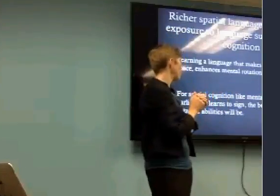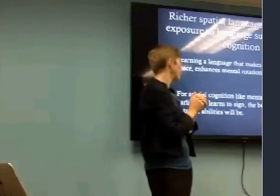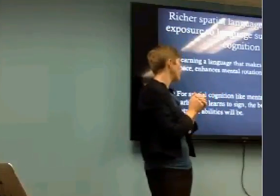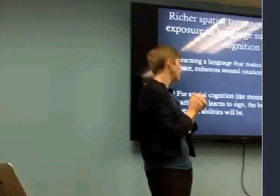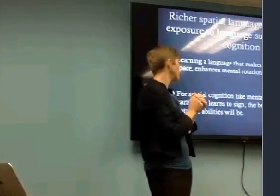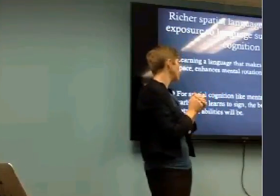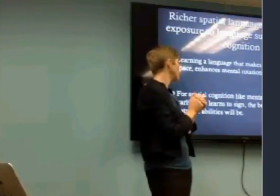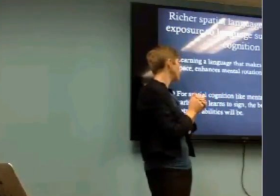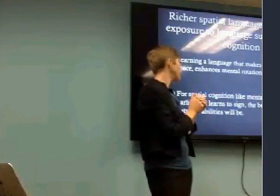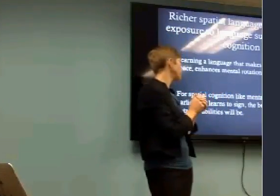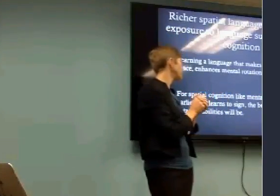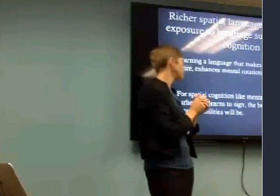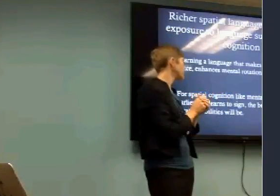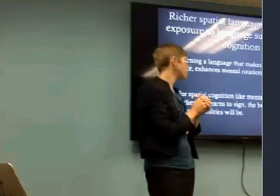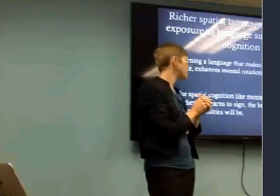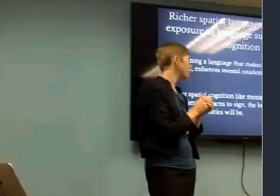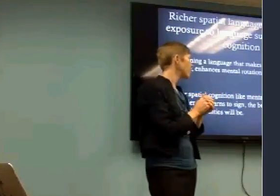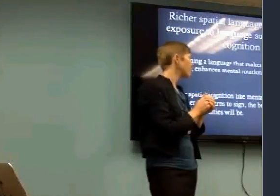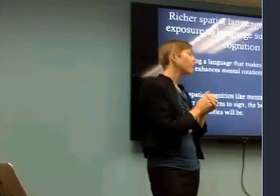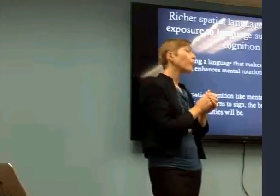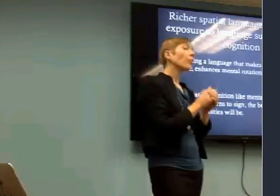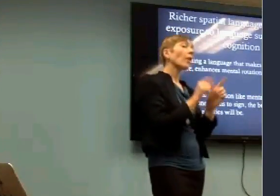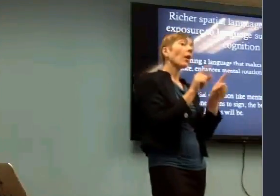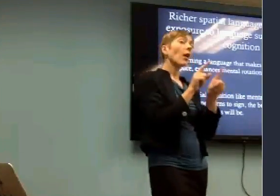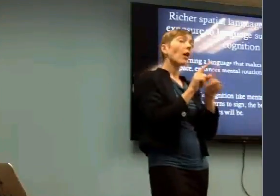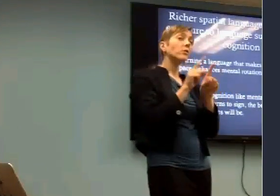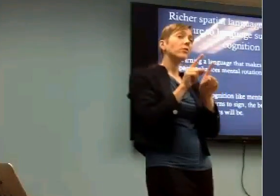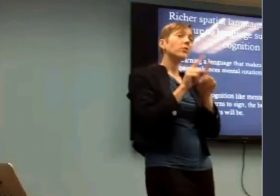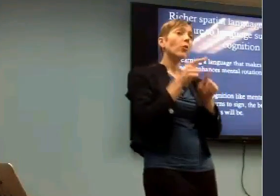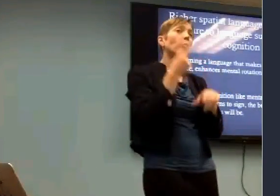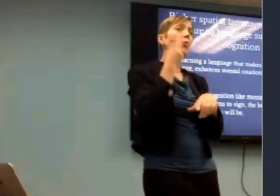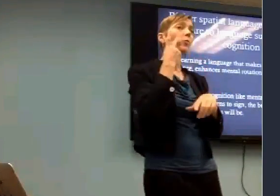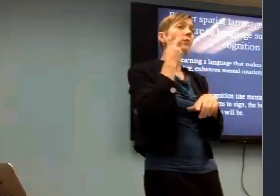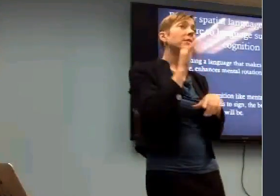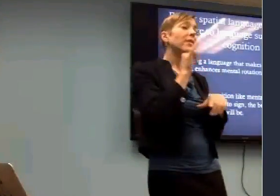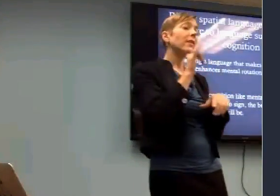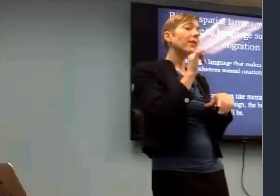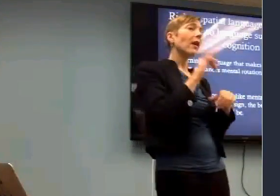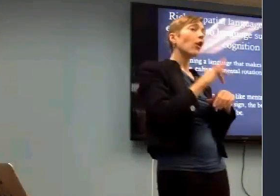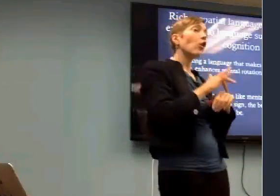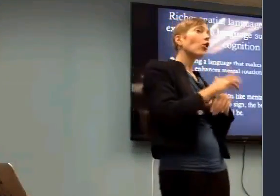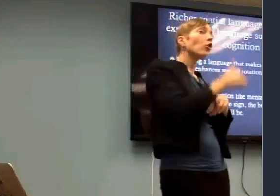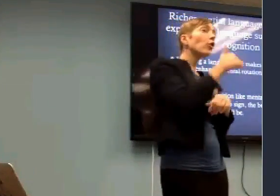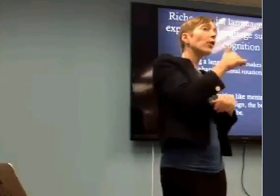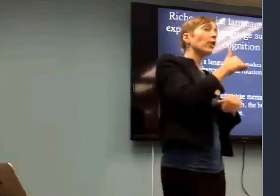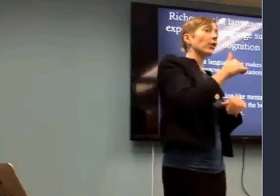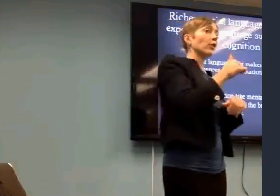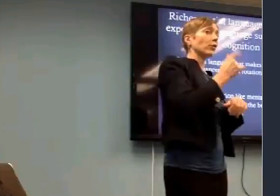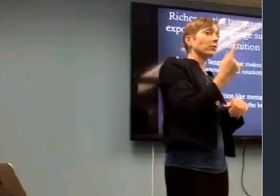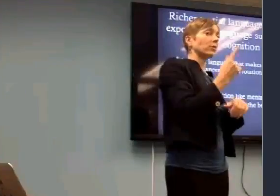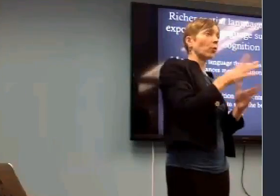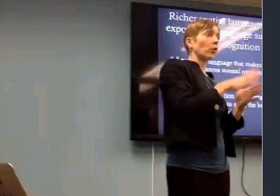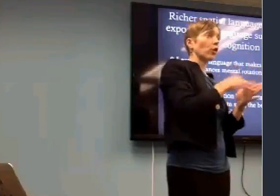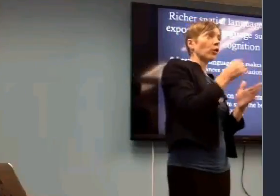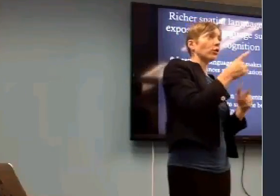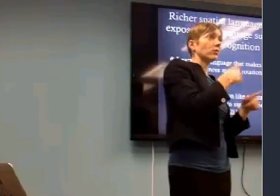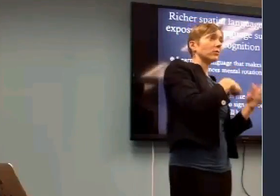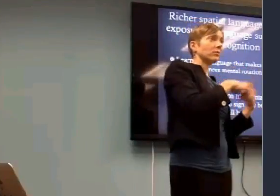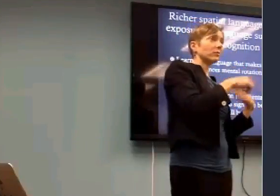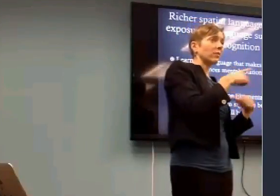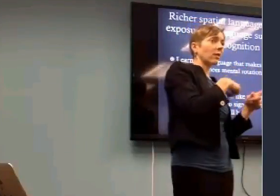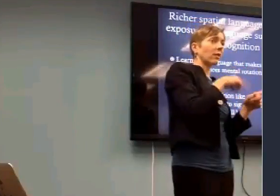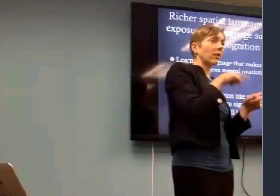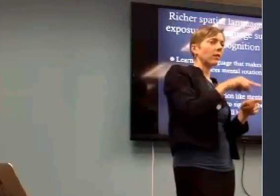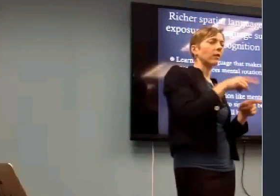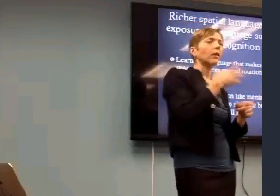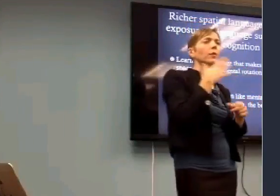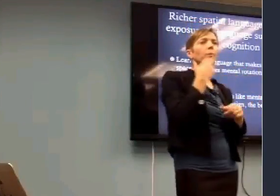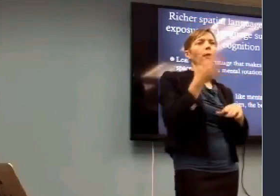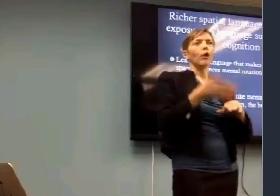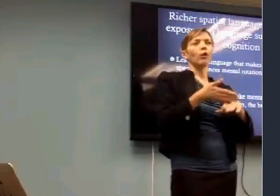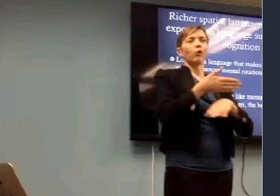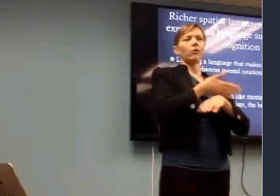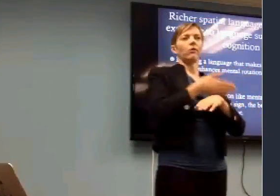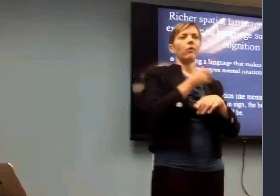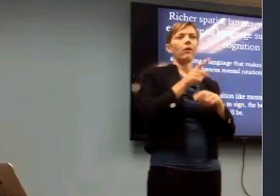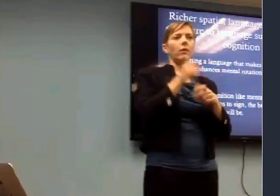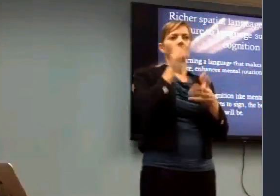their ability to use mental rotation skills. And we also see that the earlier someone uses